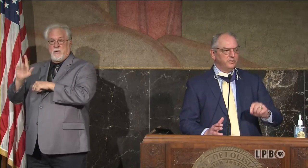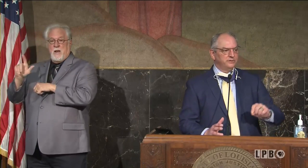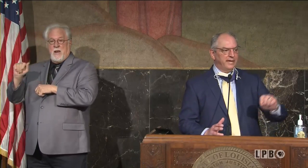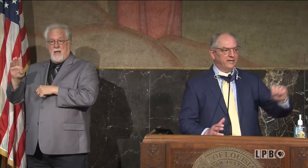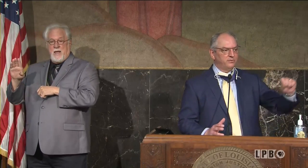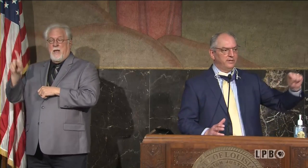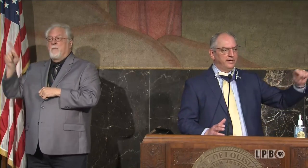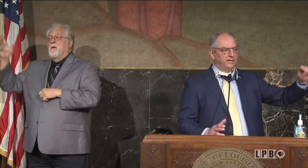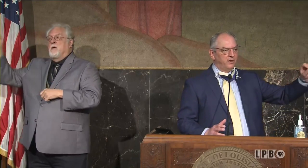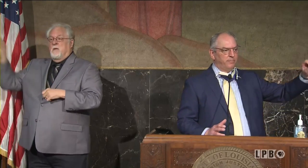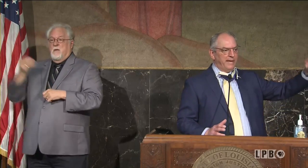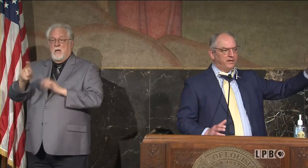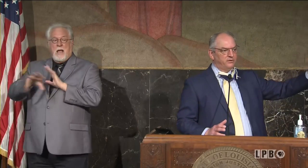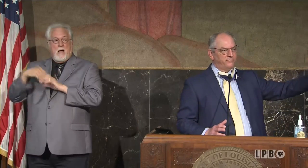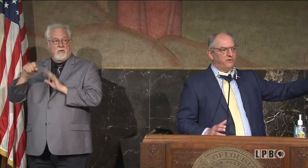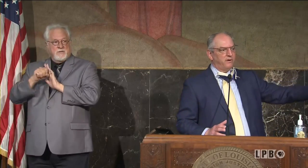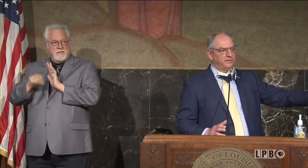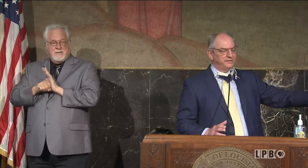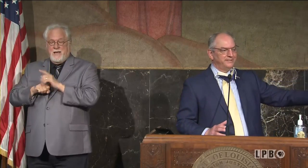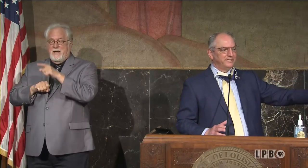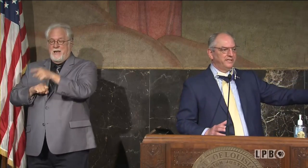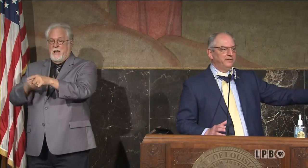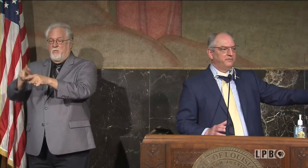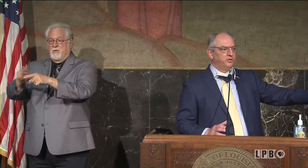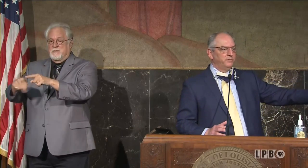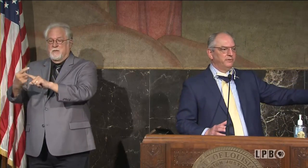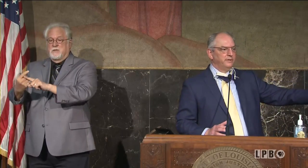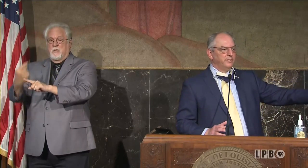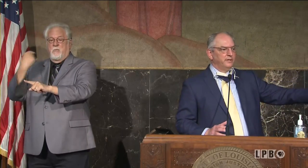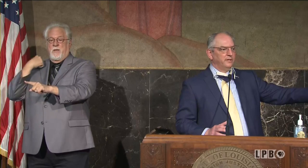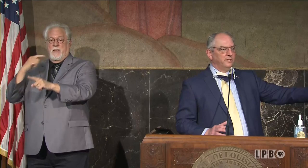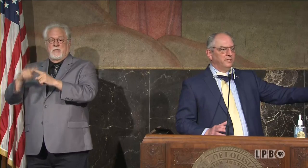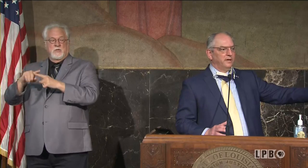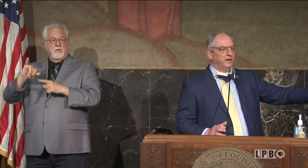those results actually go back as far as the 16th of June.